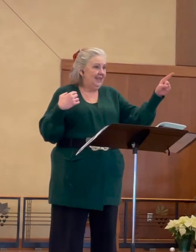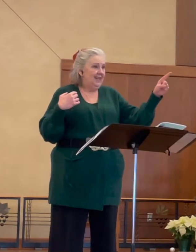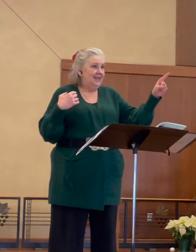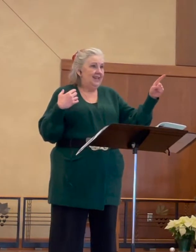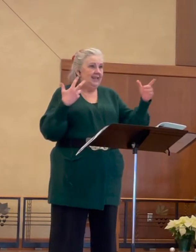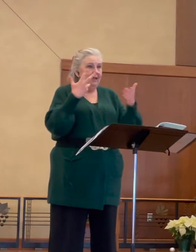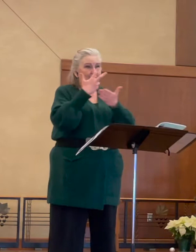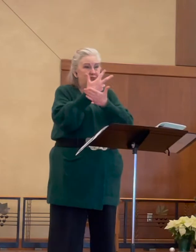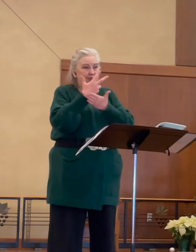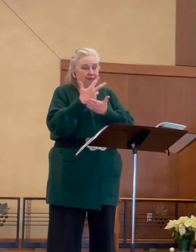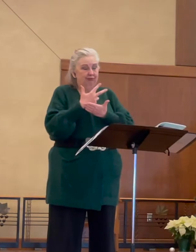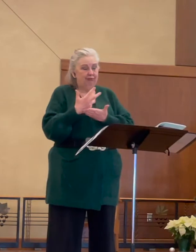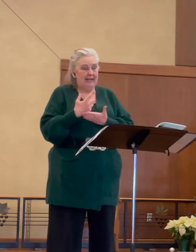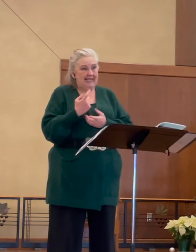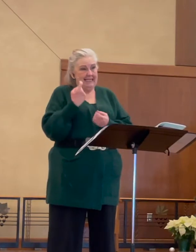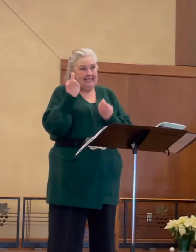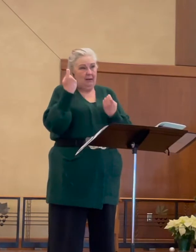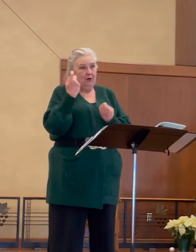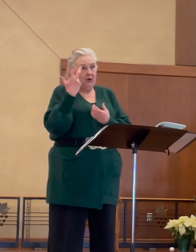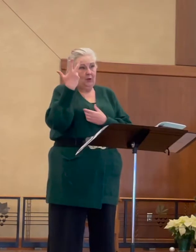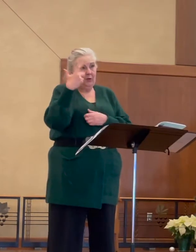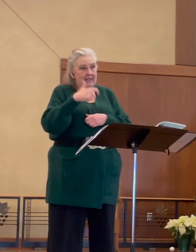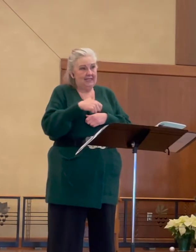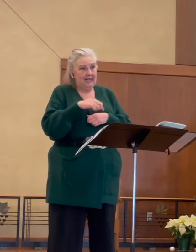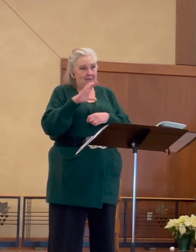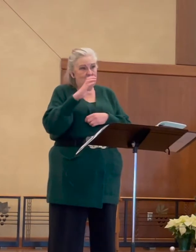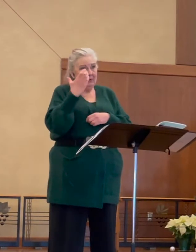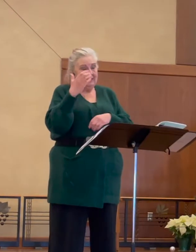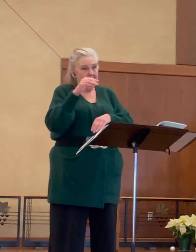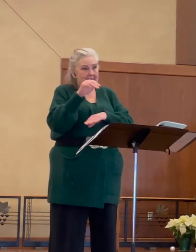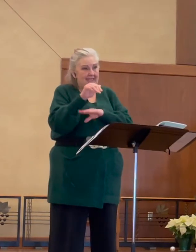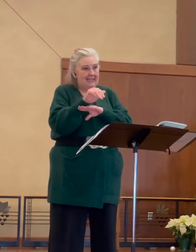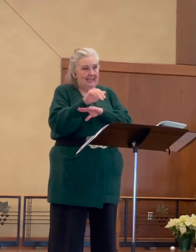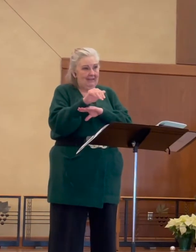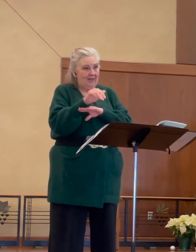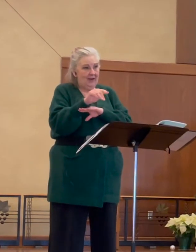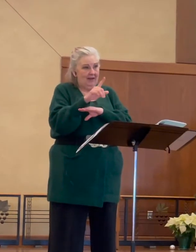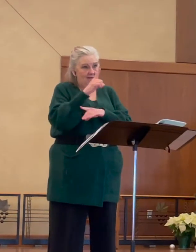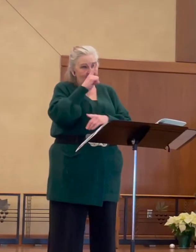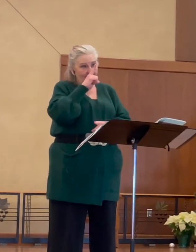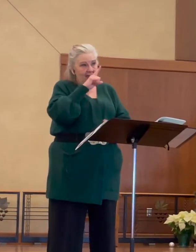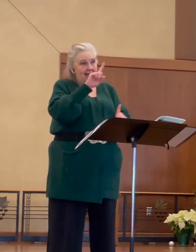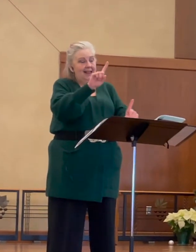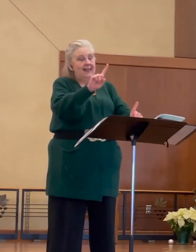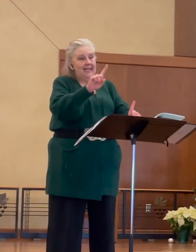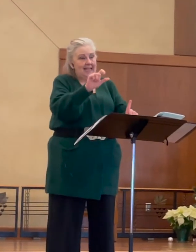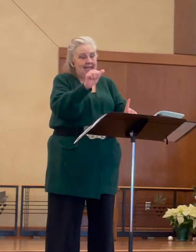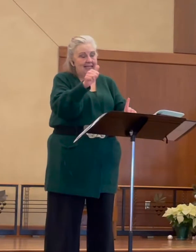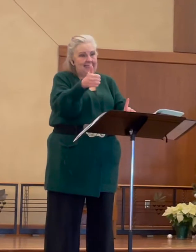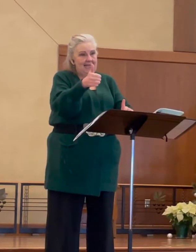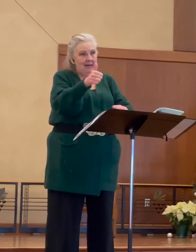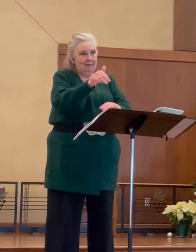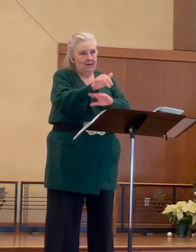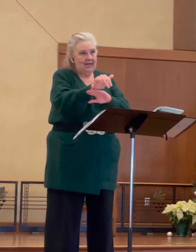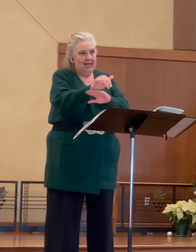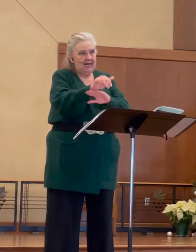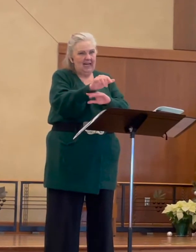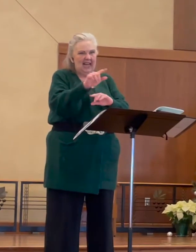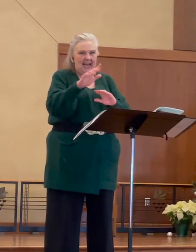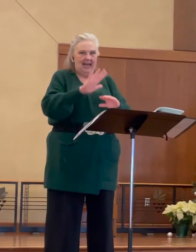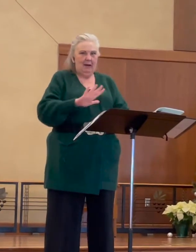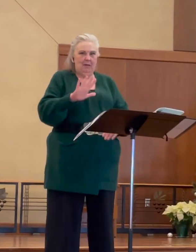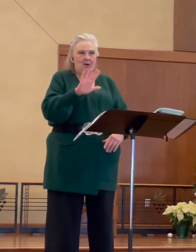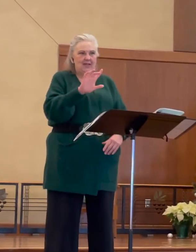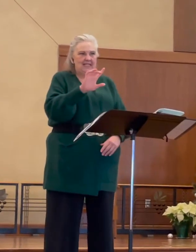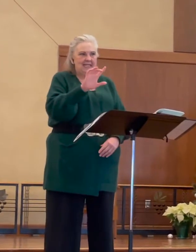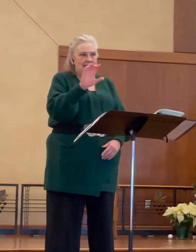three times in the parking lot on Christmas Eve. And finally at 10 p.m. we celebrated at about 0 degrees.